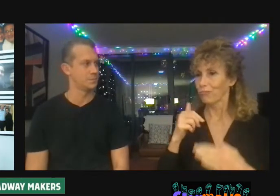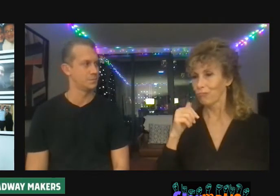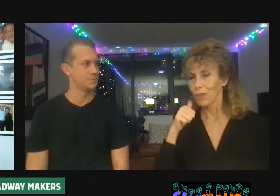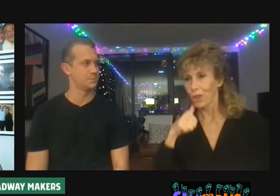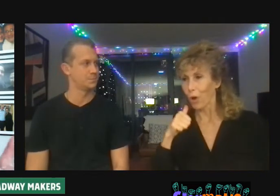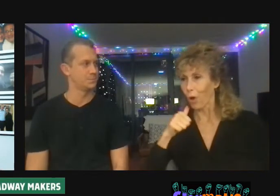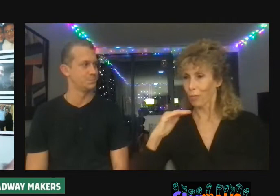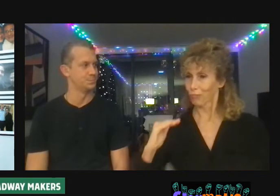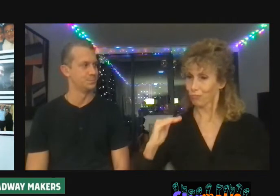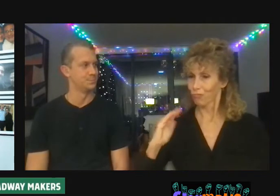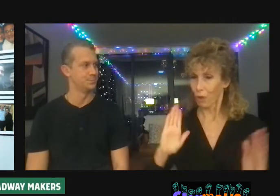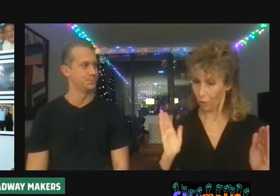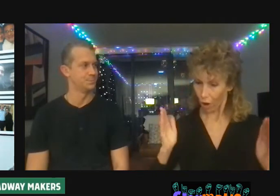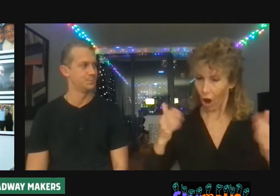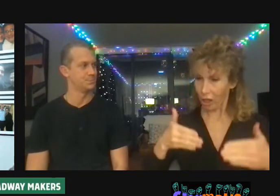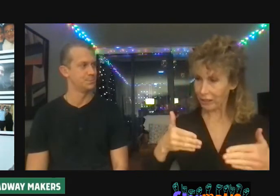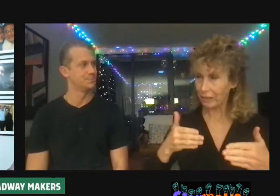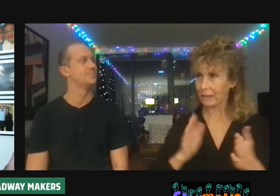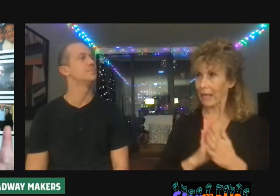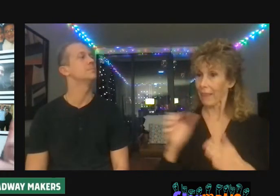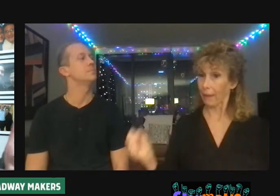a able-bodied,